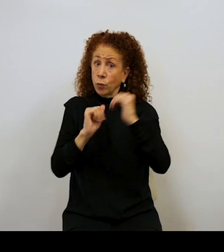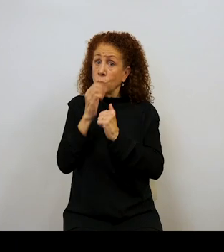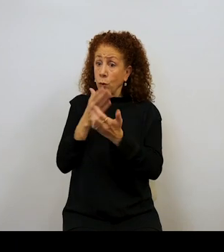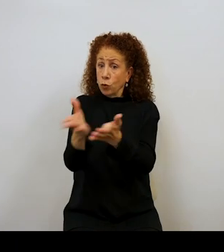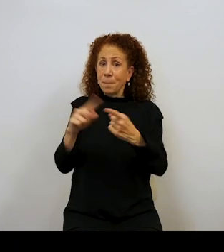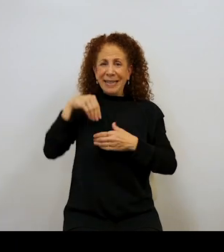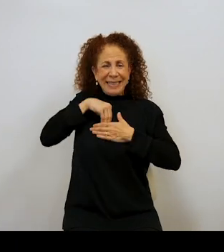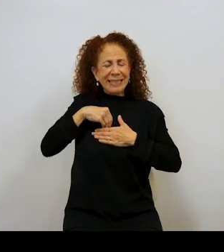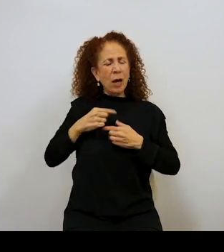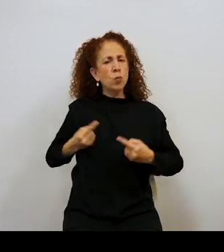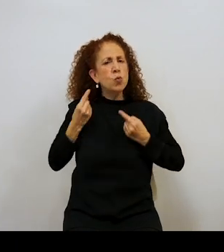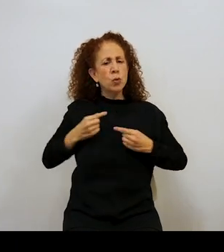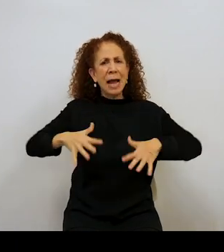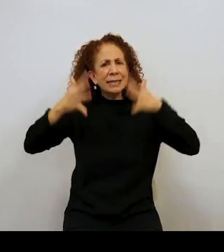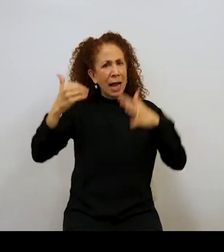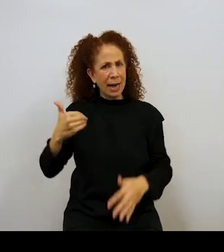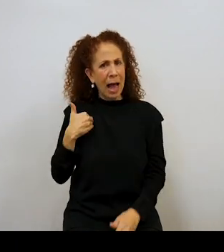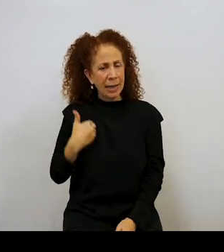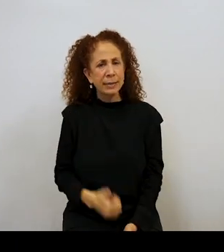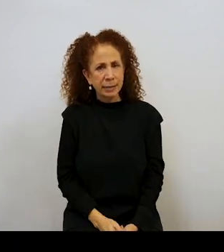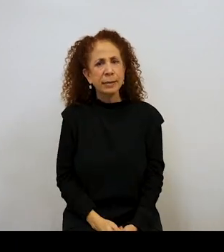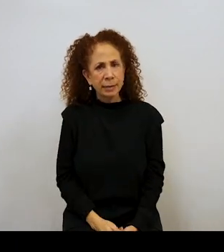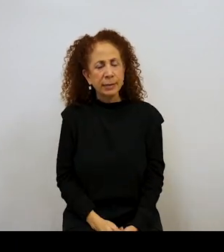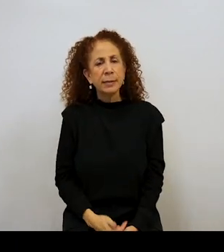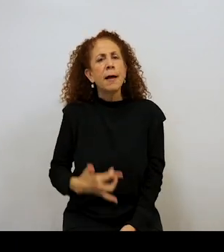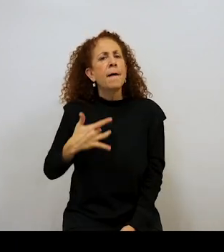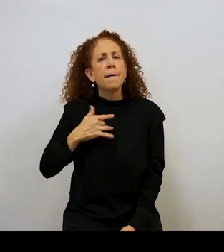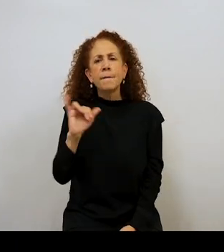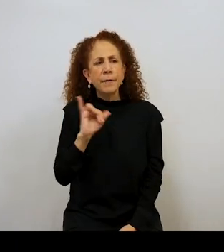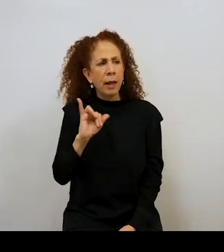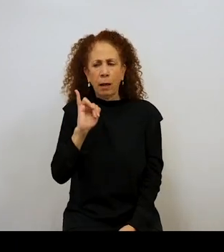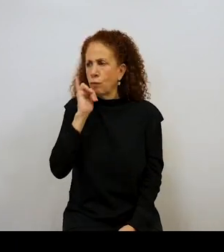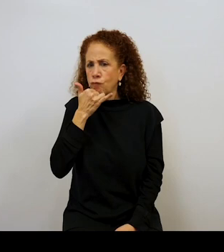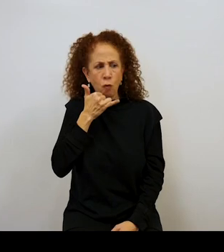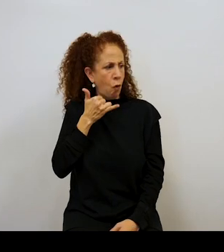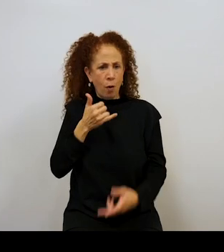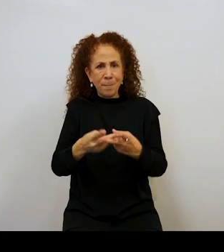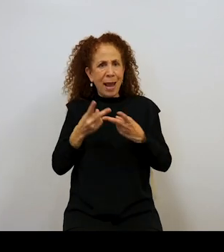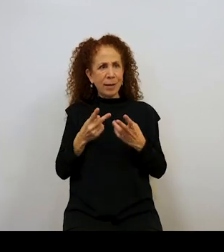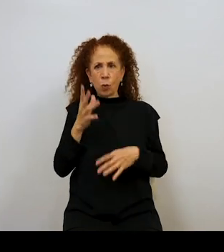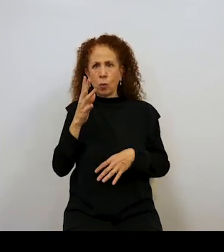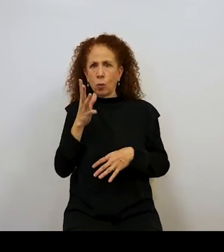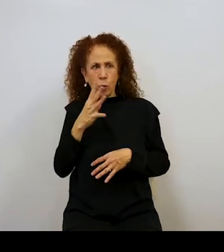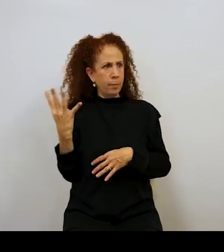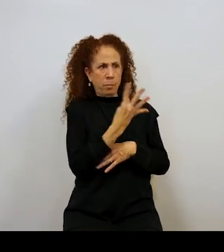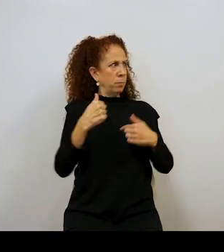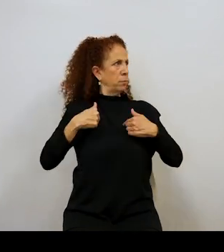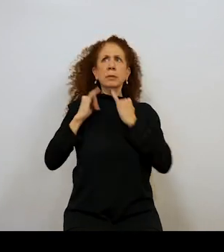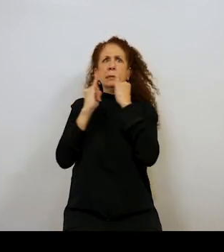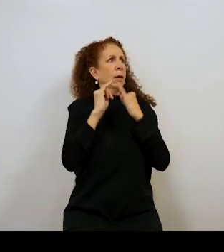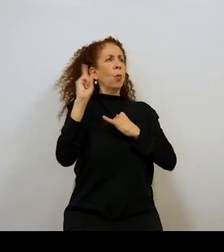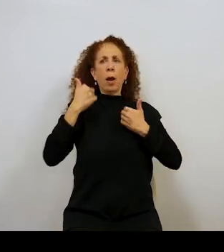this wound and this anxiety. Mm-hmm. And this sense of being out of place because they're all women. Where is the male